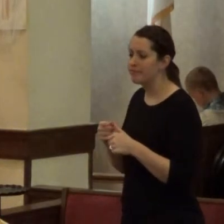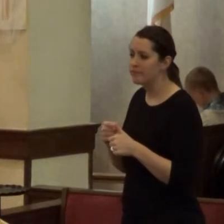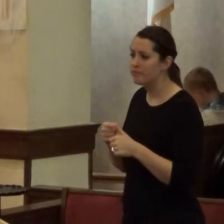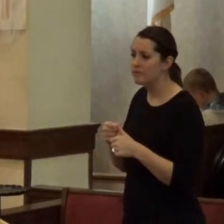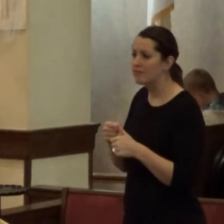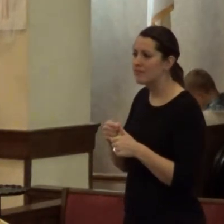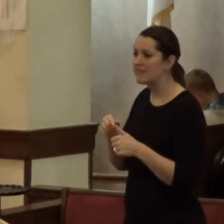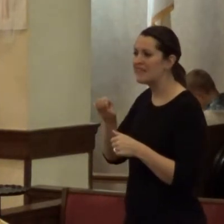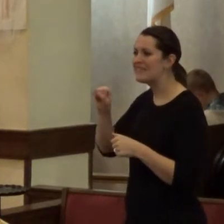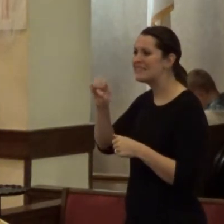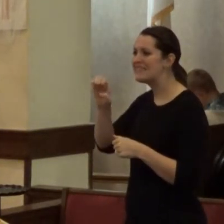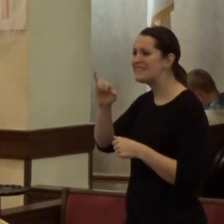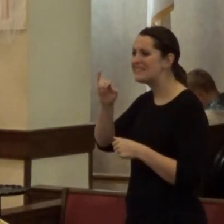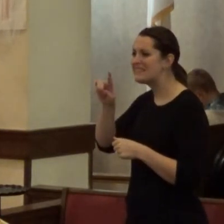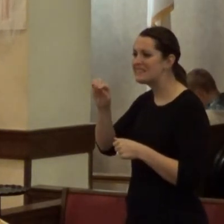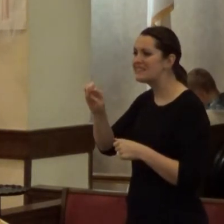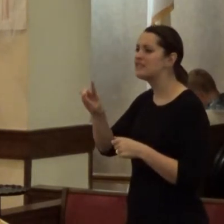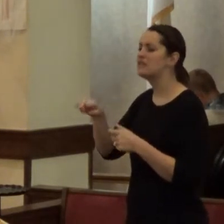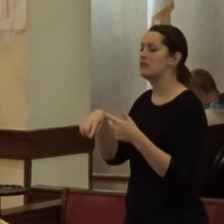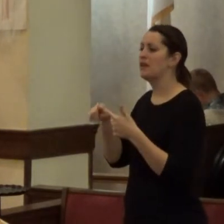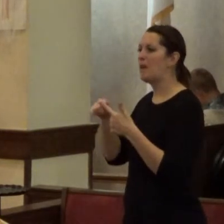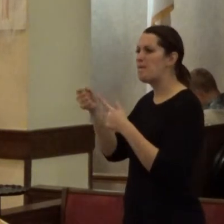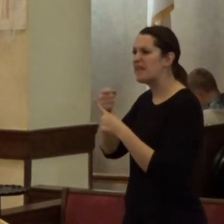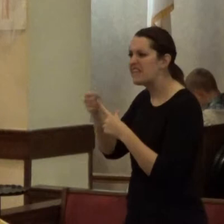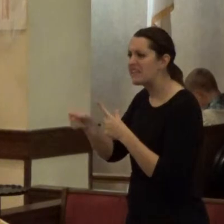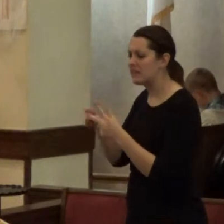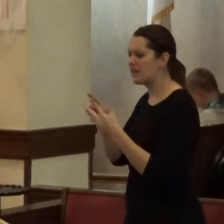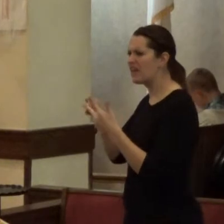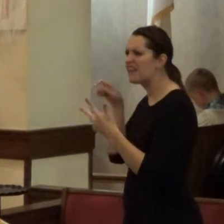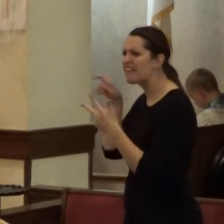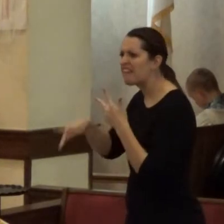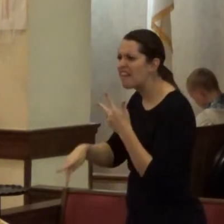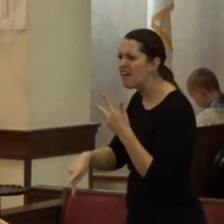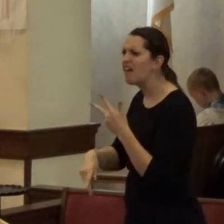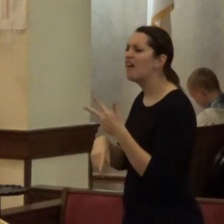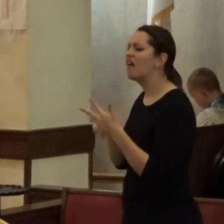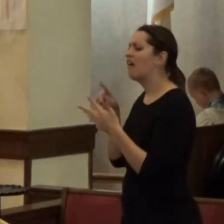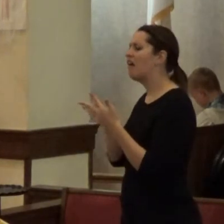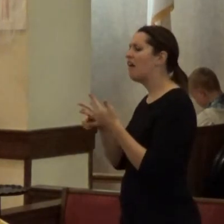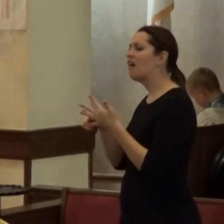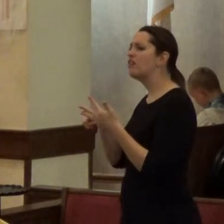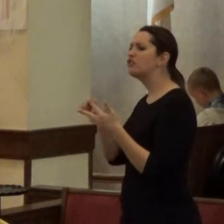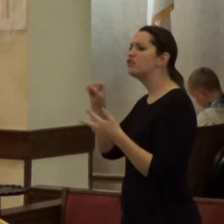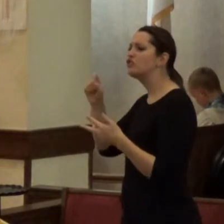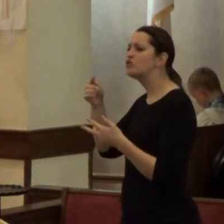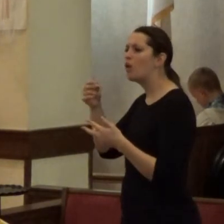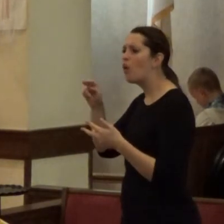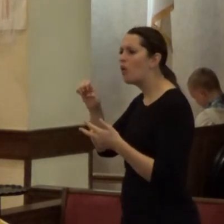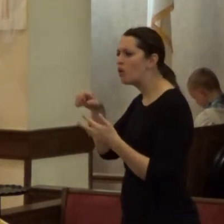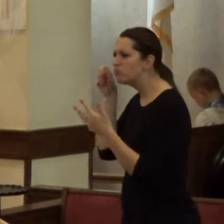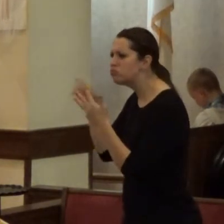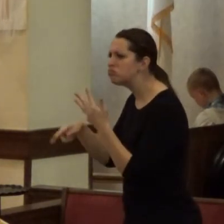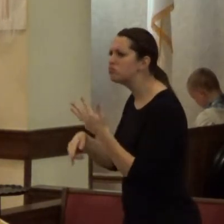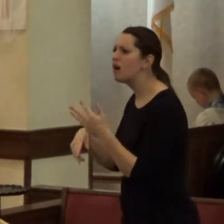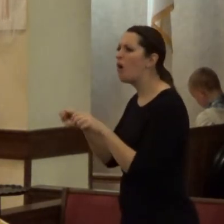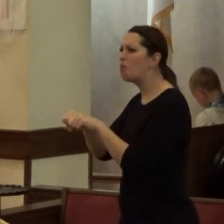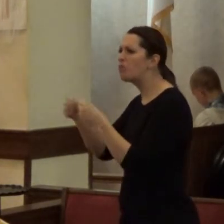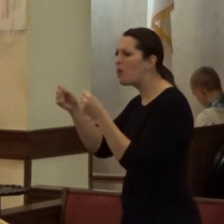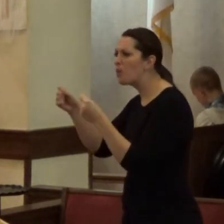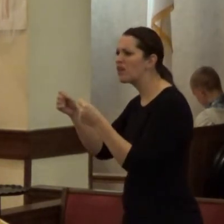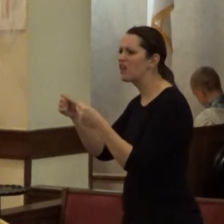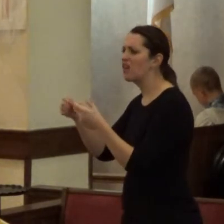word seized, the word beat, killed, stoned, put to a miserable death, broken to pieces,